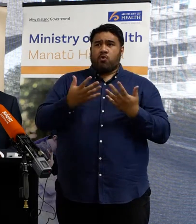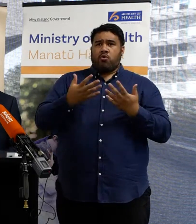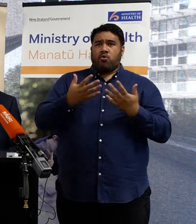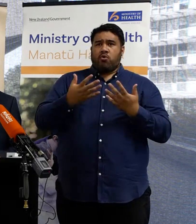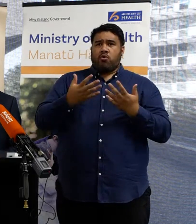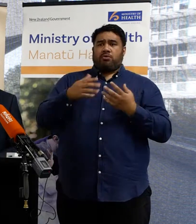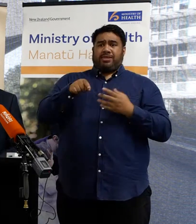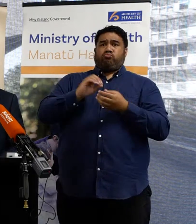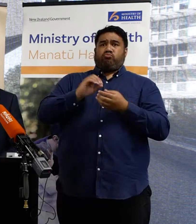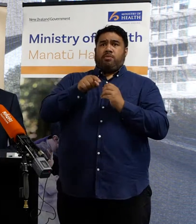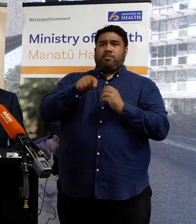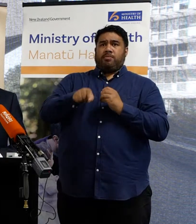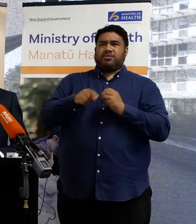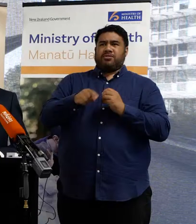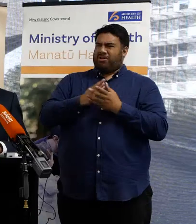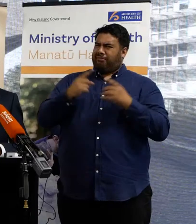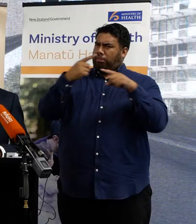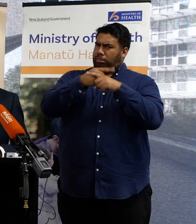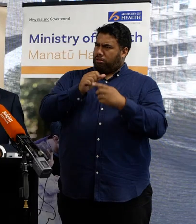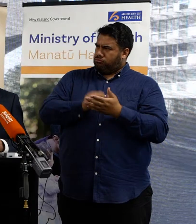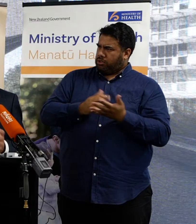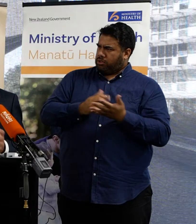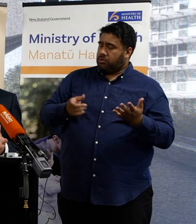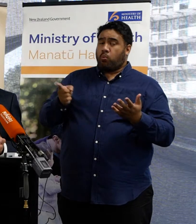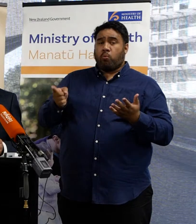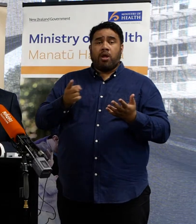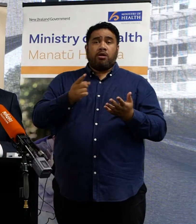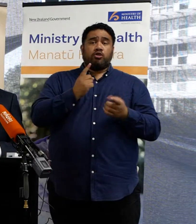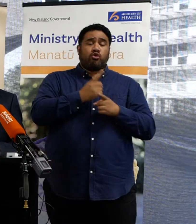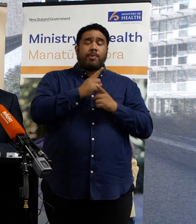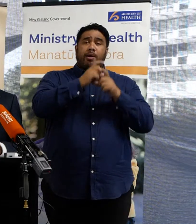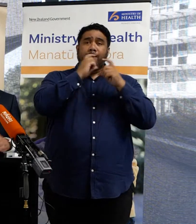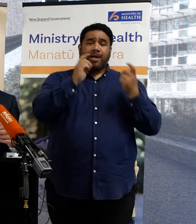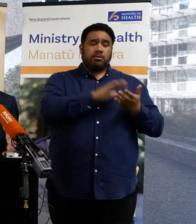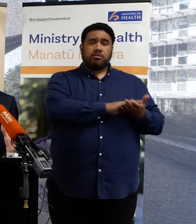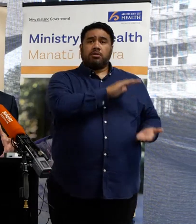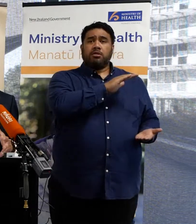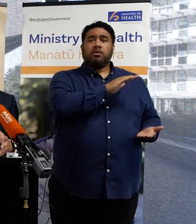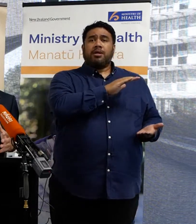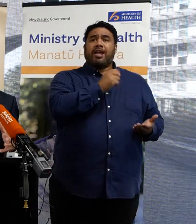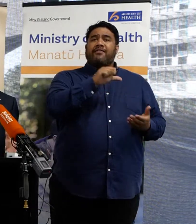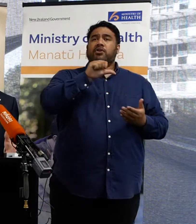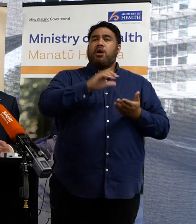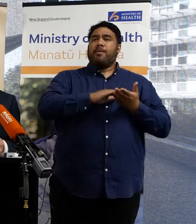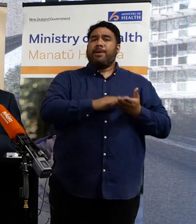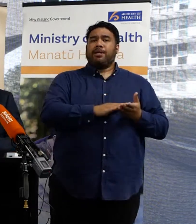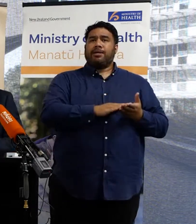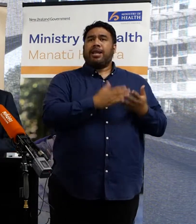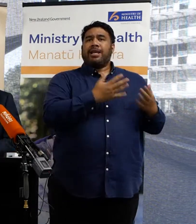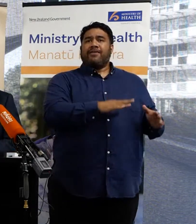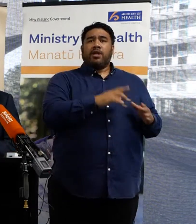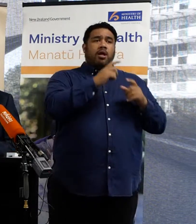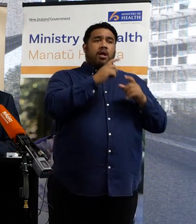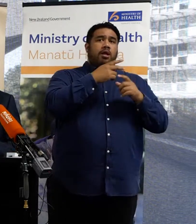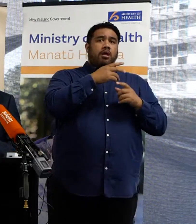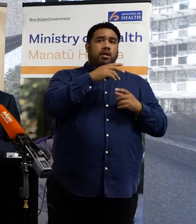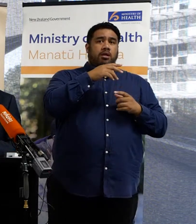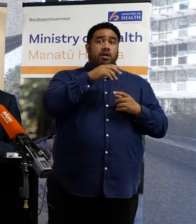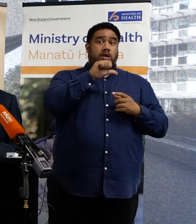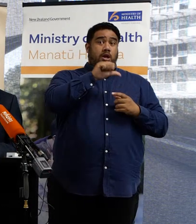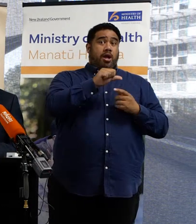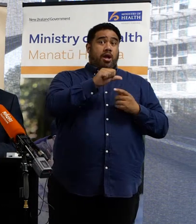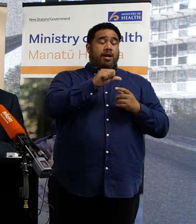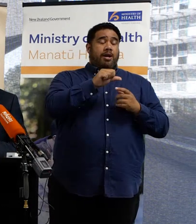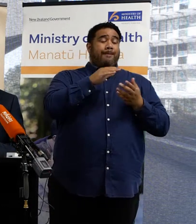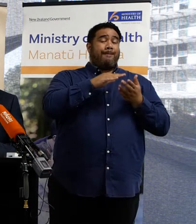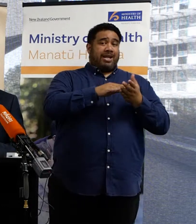bit incongruous? Yes, so the reserve supply of masks, 9 million surgical and 9 million of the N2, which